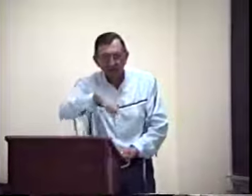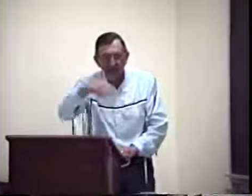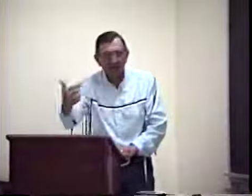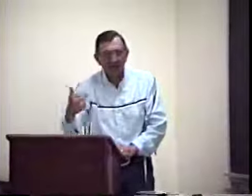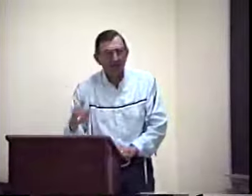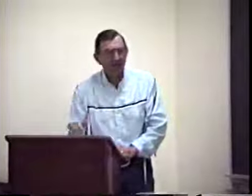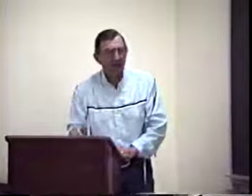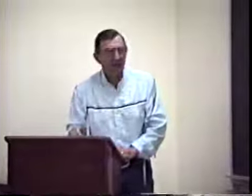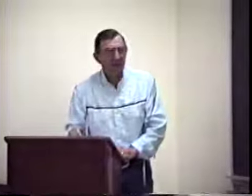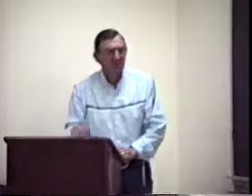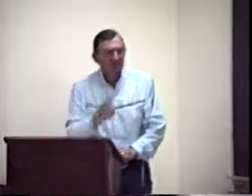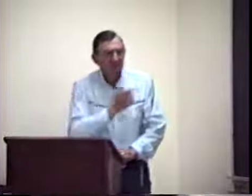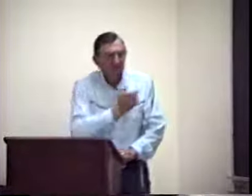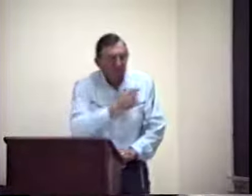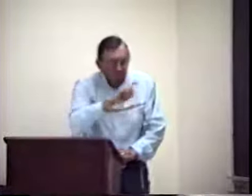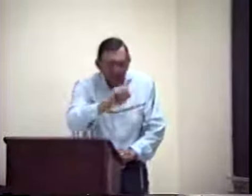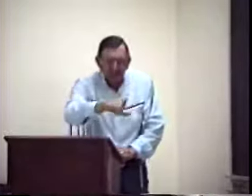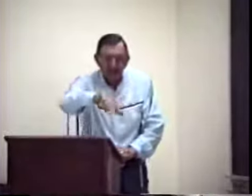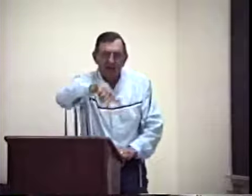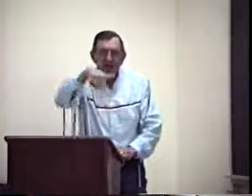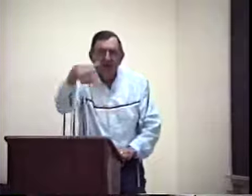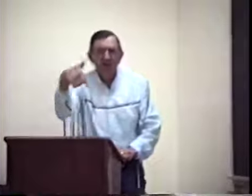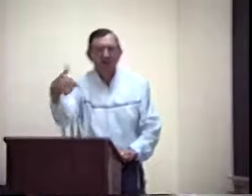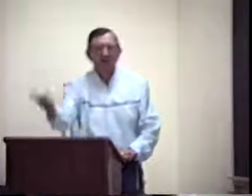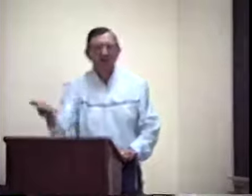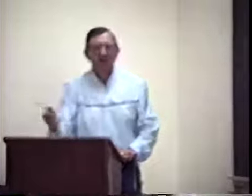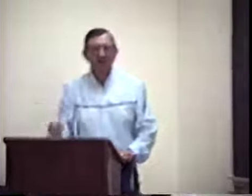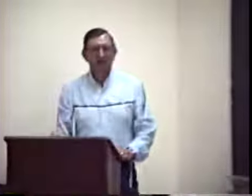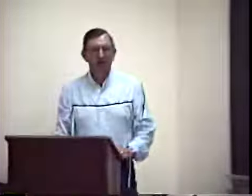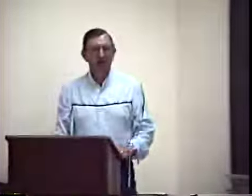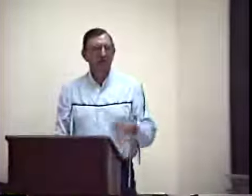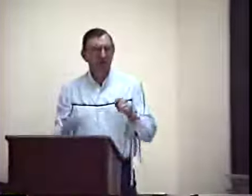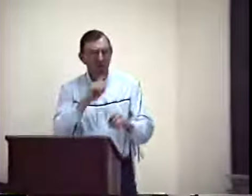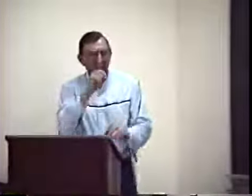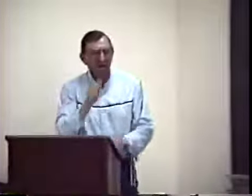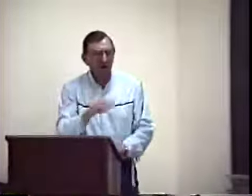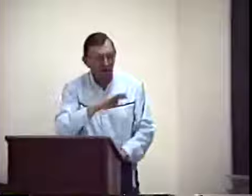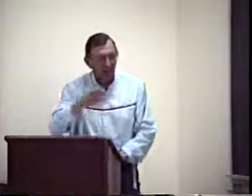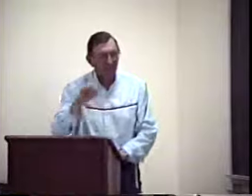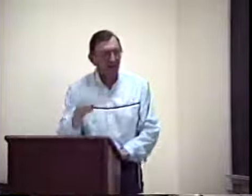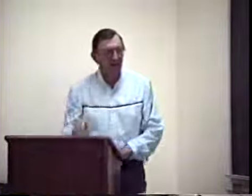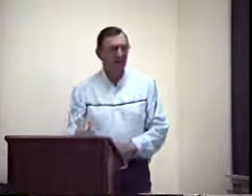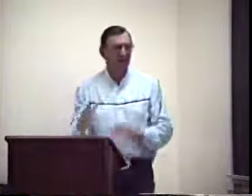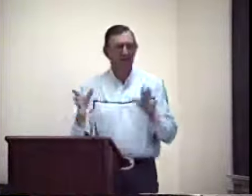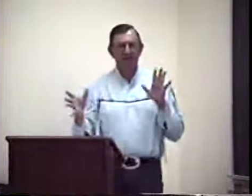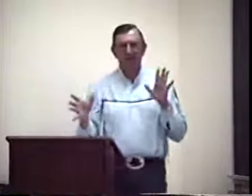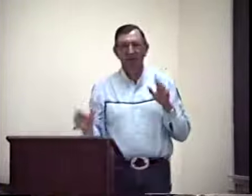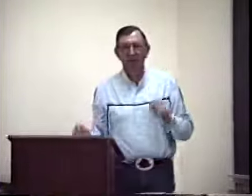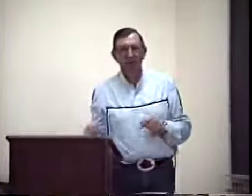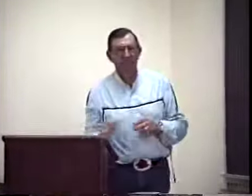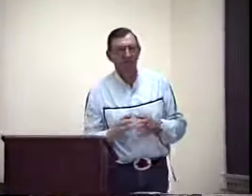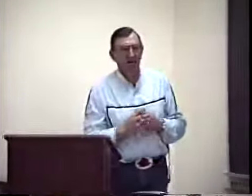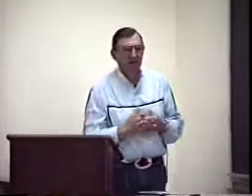they understand. This is the sign that their heart understands, that they know that when they're talking, it's good. You see many of them signs in